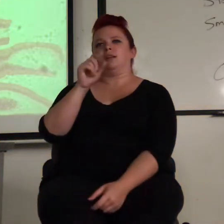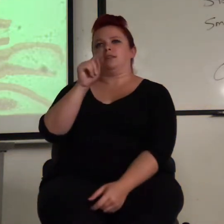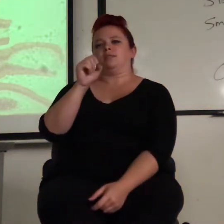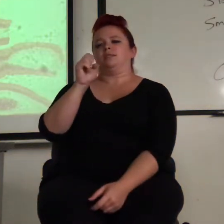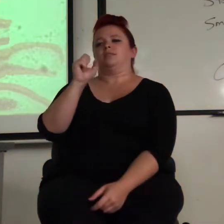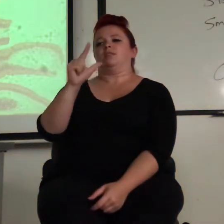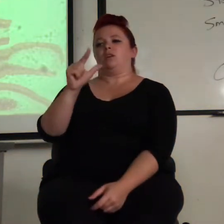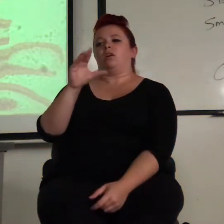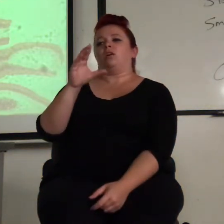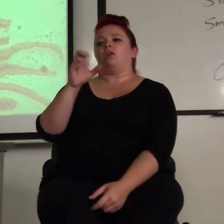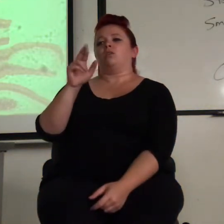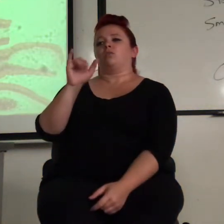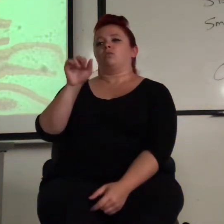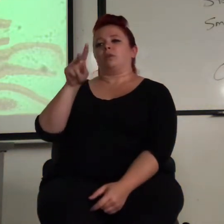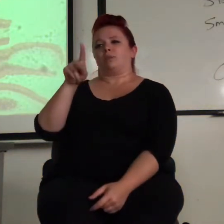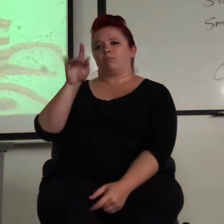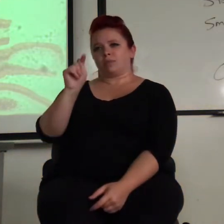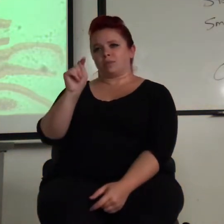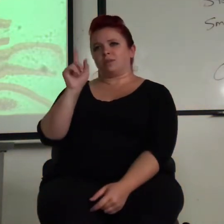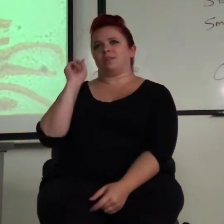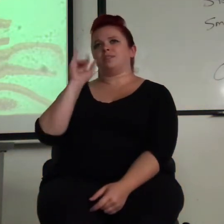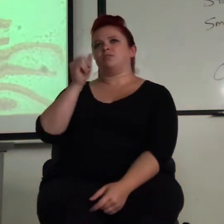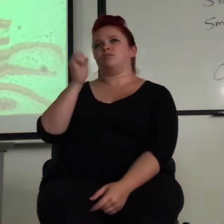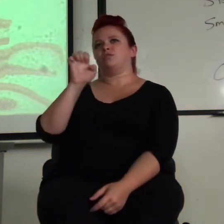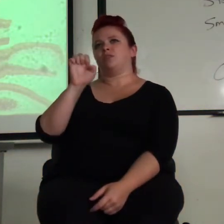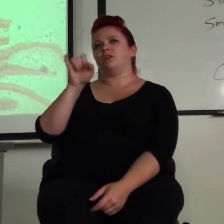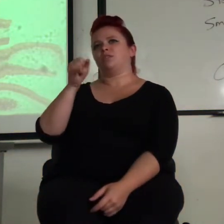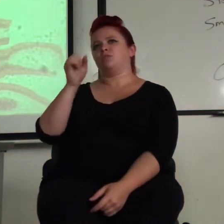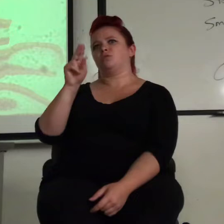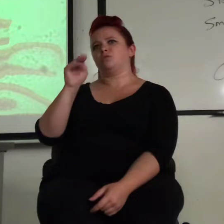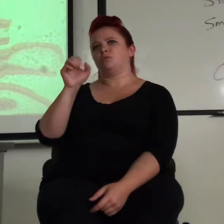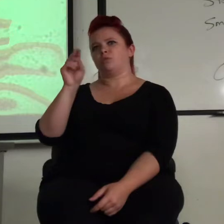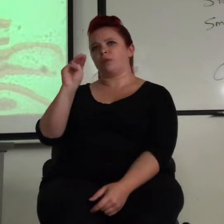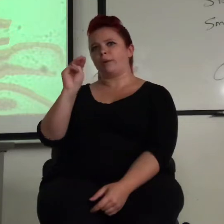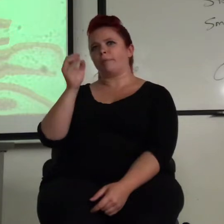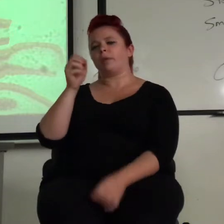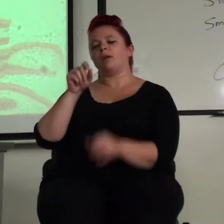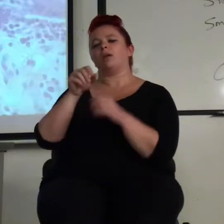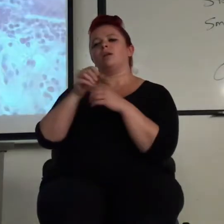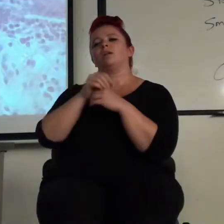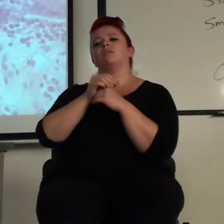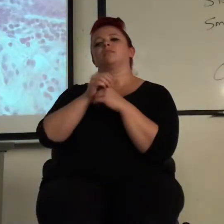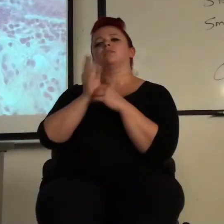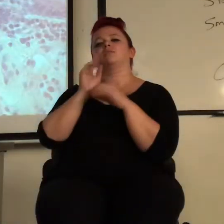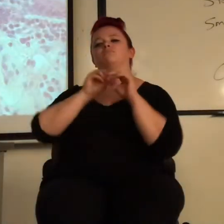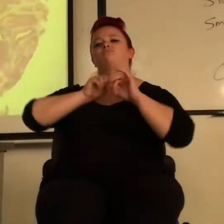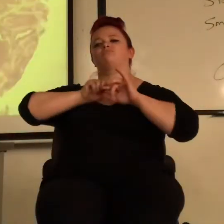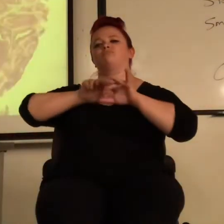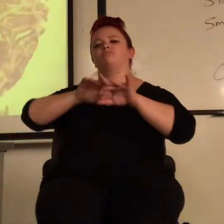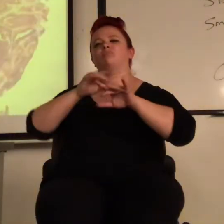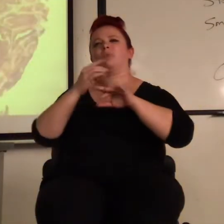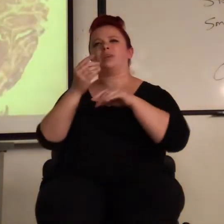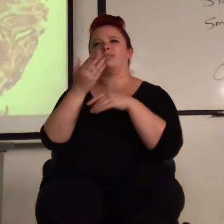jejunum. Okay? The intestinal crypt, the Paneth cells, they secrete things that have a absorptive function.